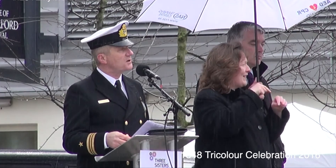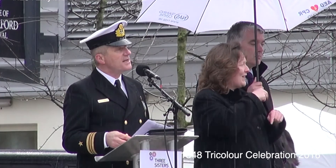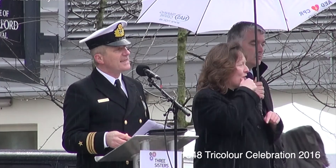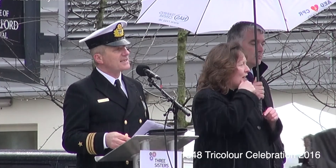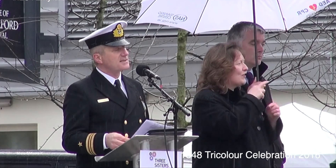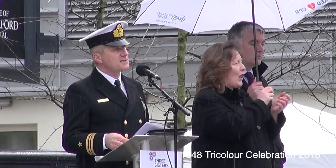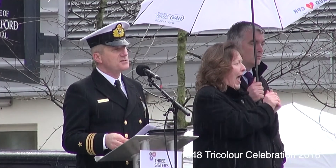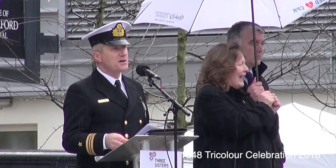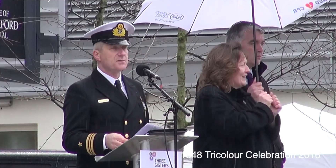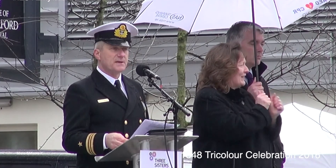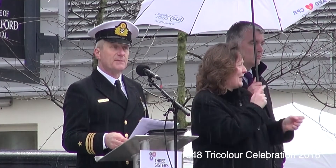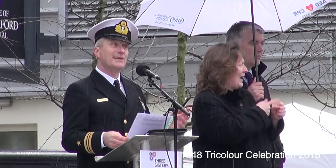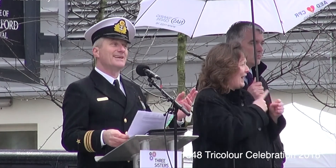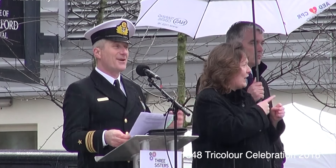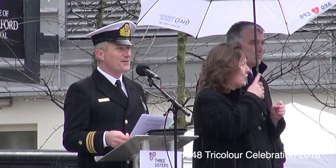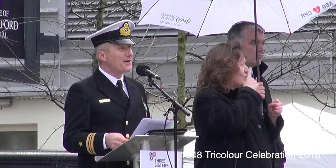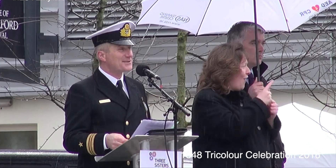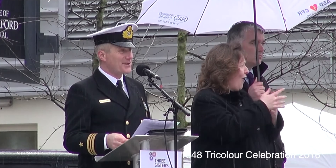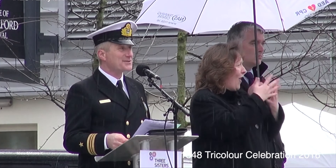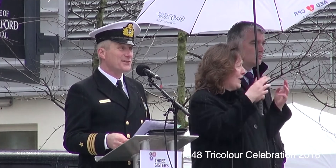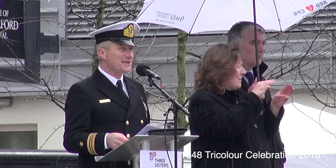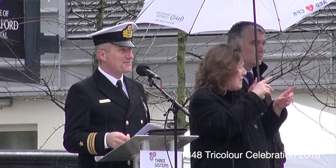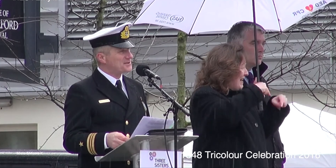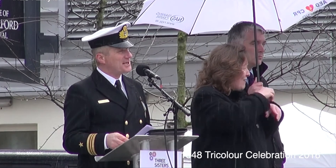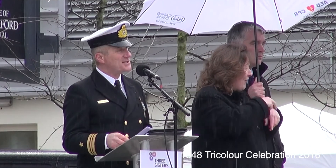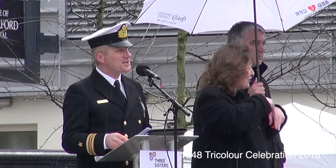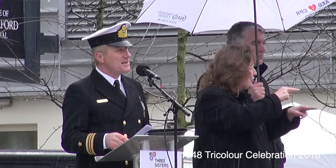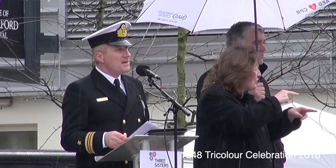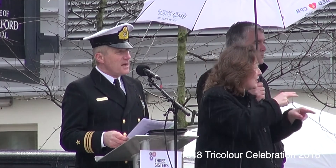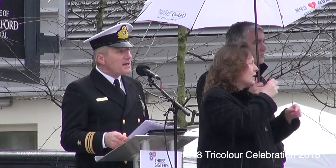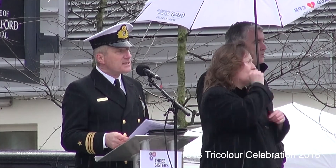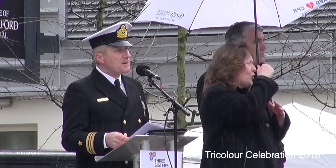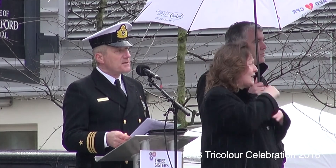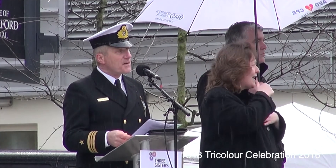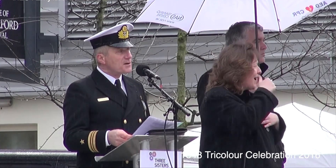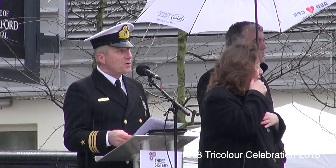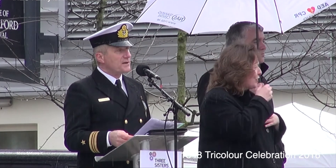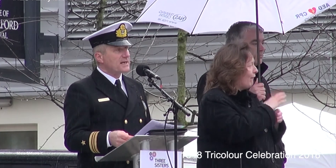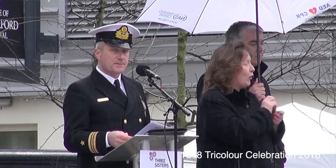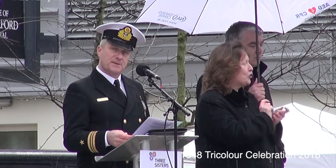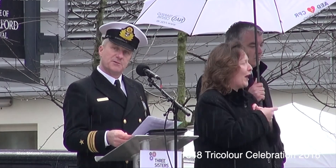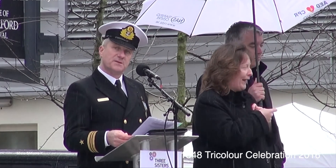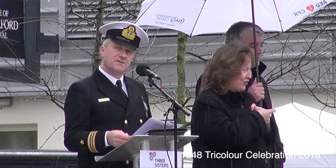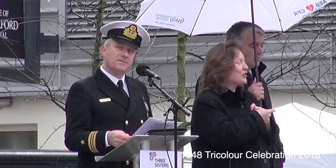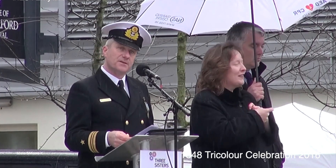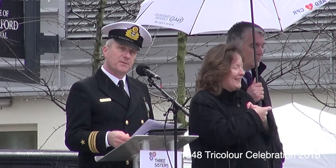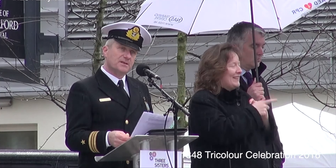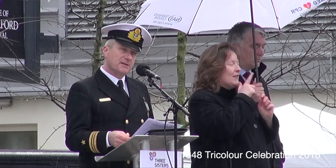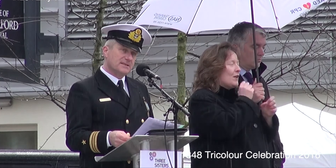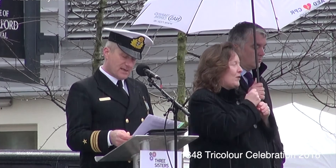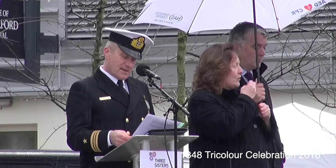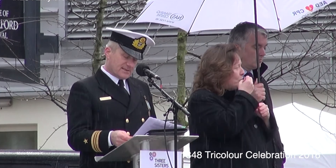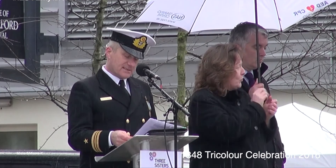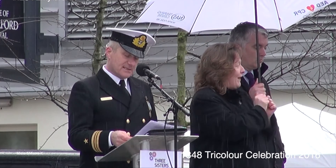where we saw in excess of 2,000 people on a sunny day for a change, experienced a very good reenactment, which was funded